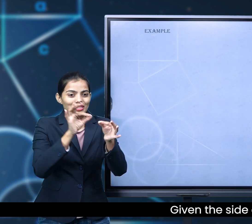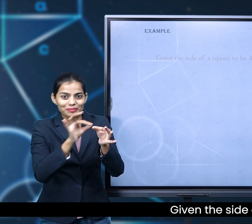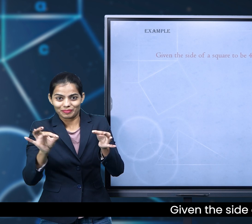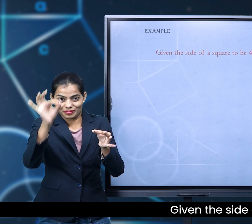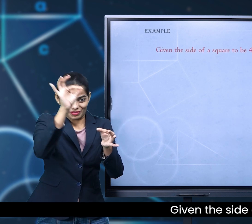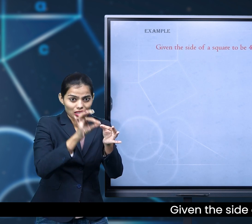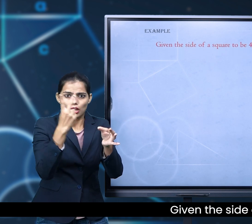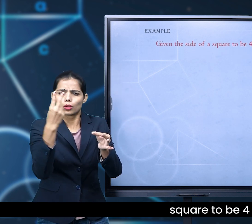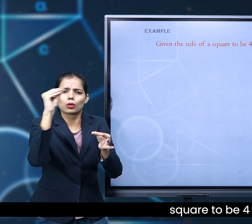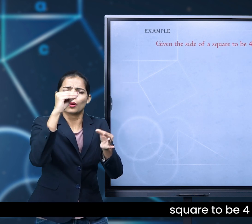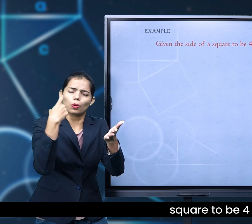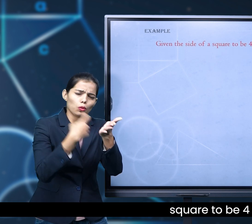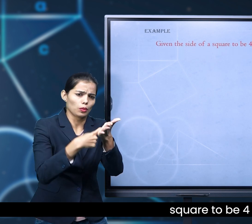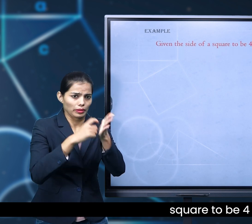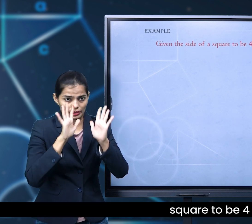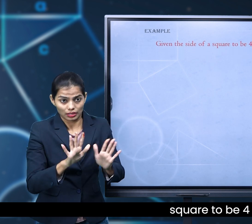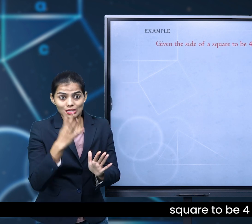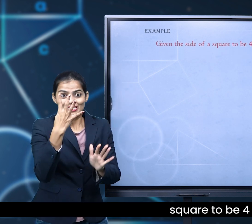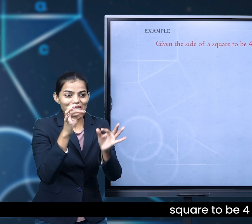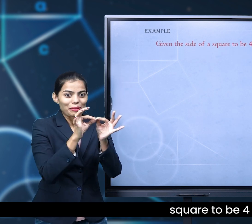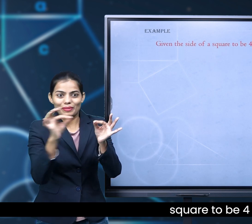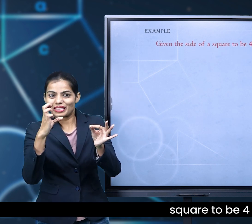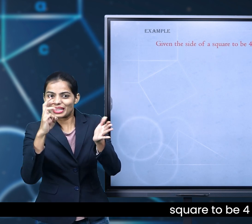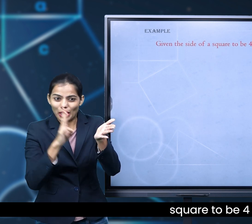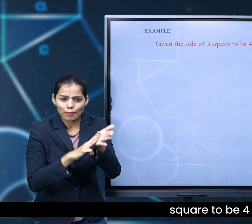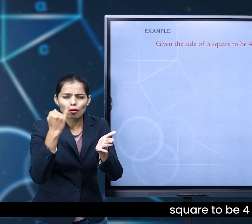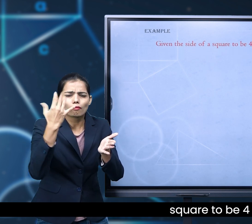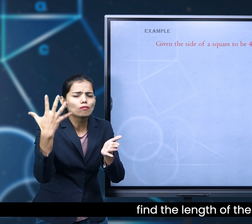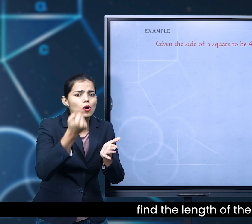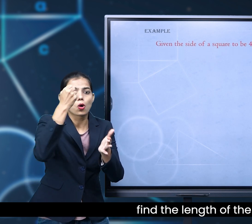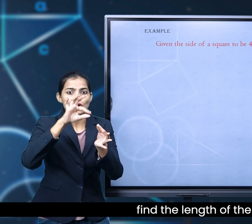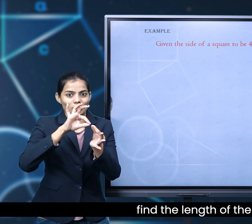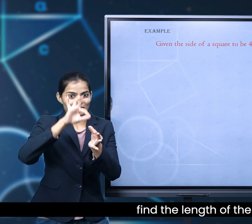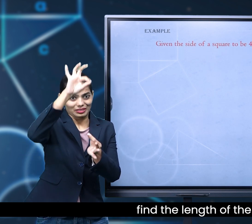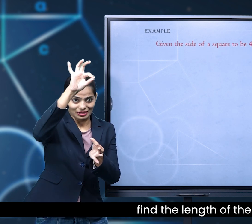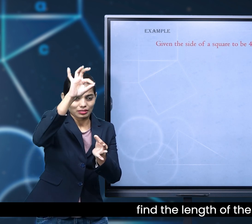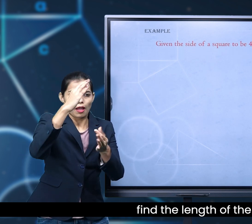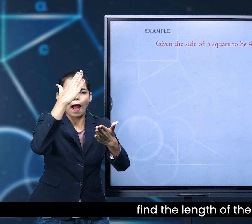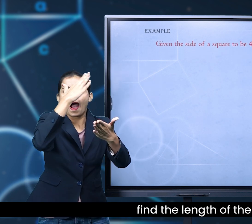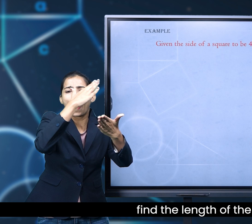Given the side of a square to be 4 centimeter, find the length of the diagonal.